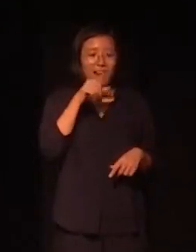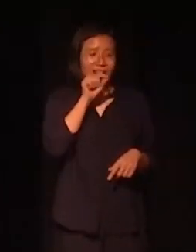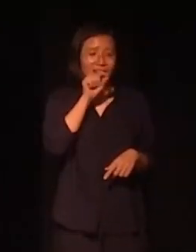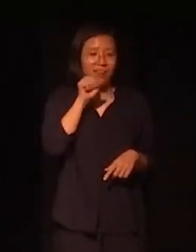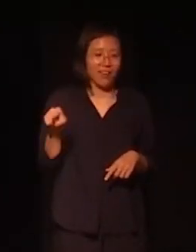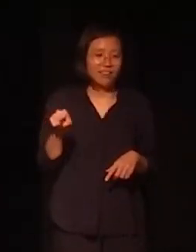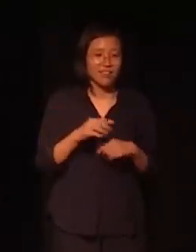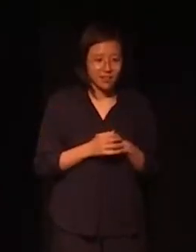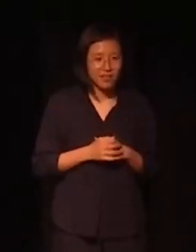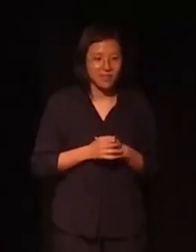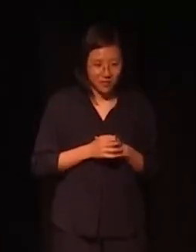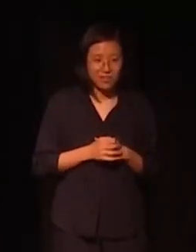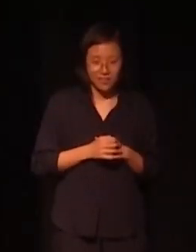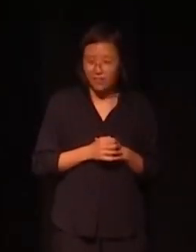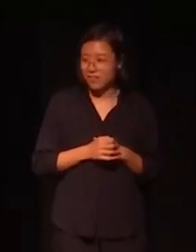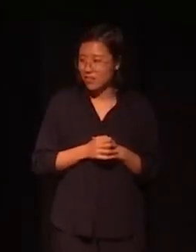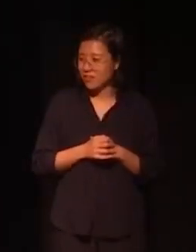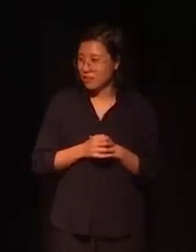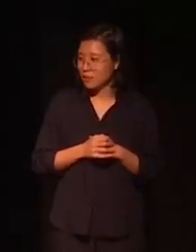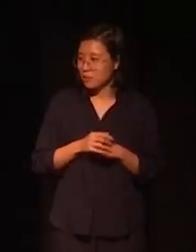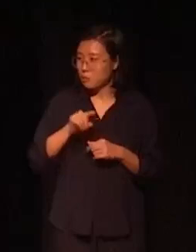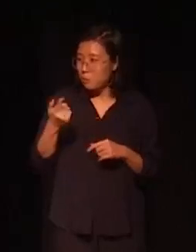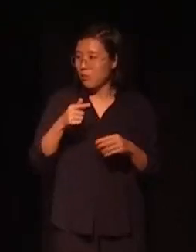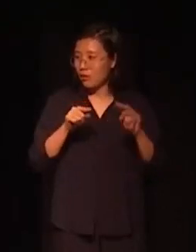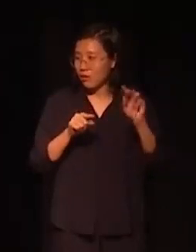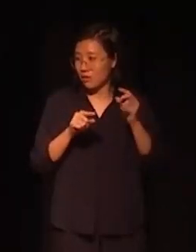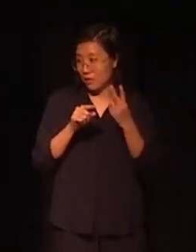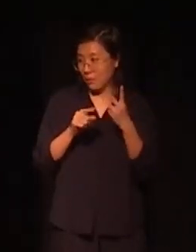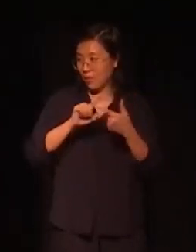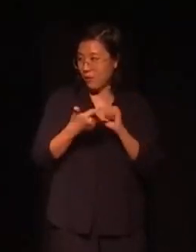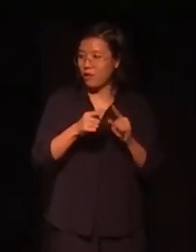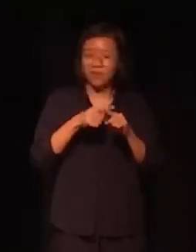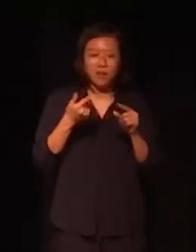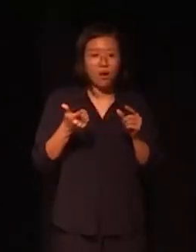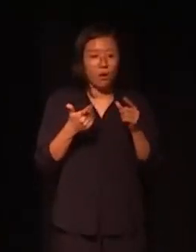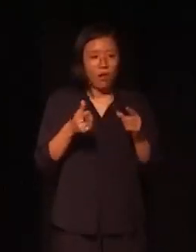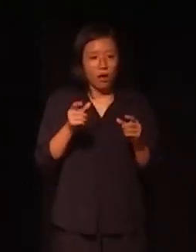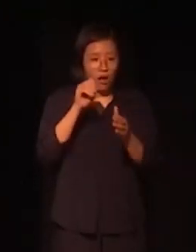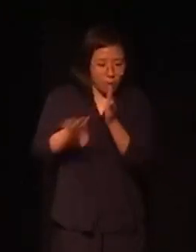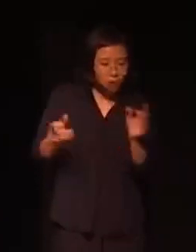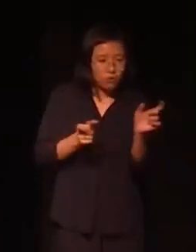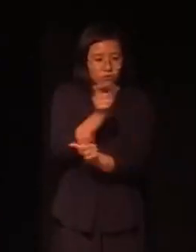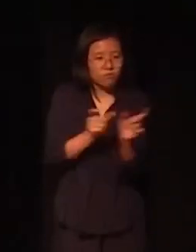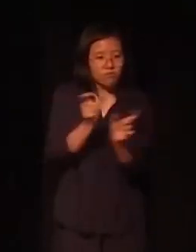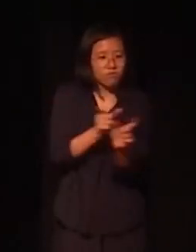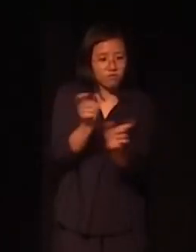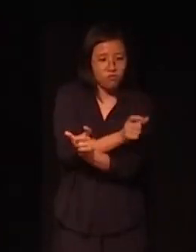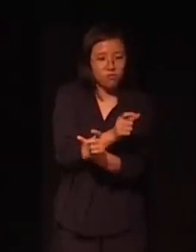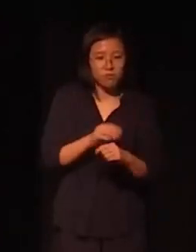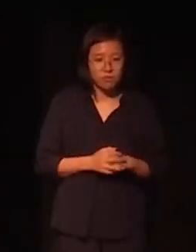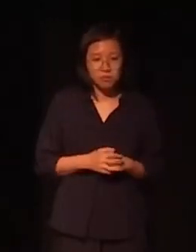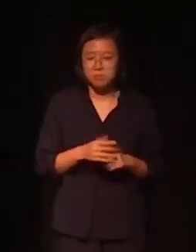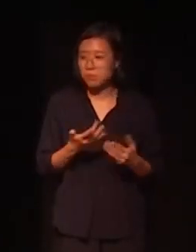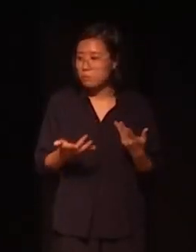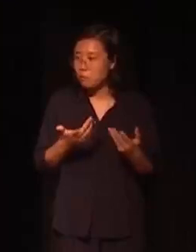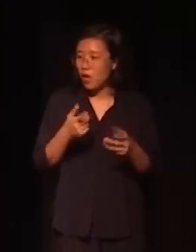also reorder with an omission with one method, and sometimes you simply do what we call semantic translation.